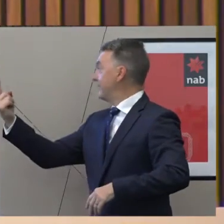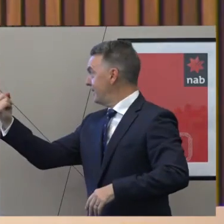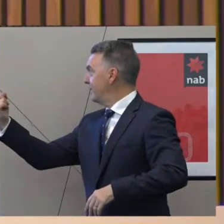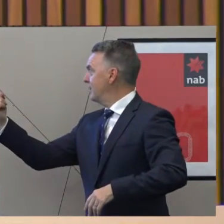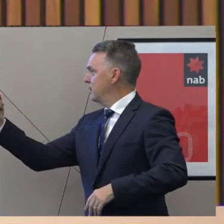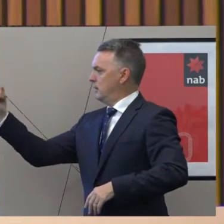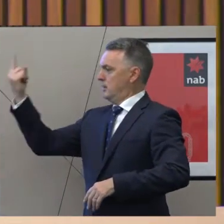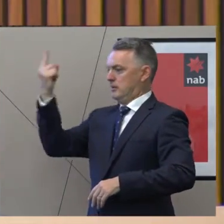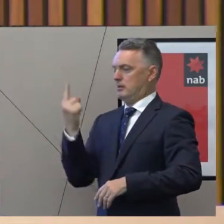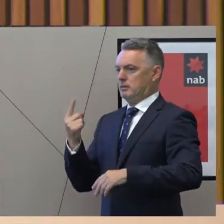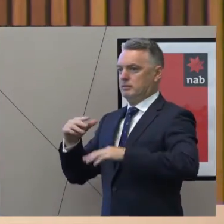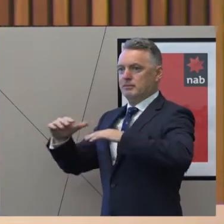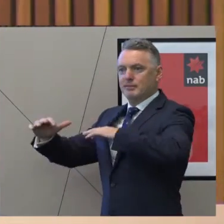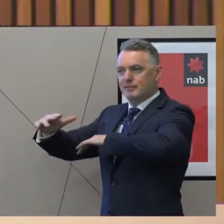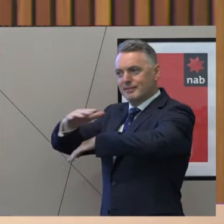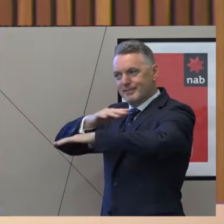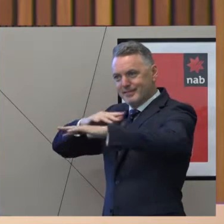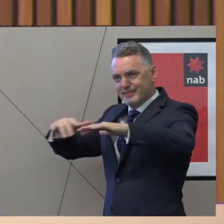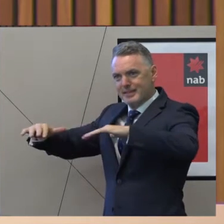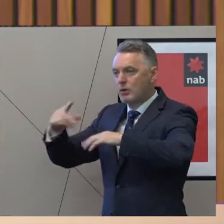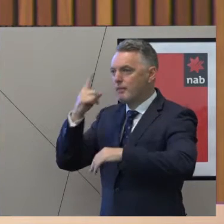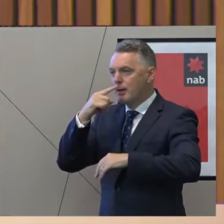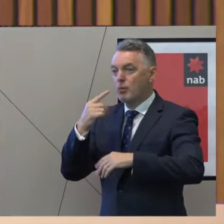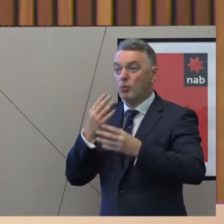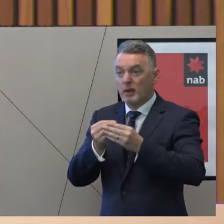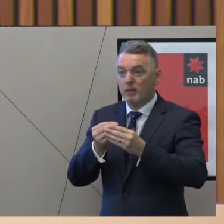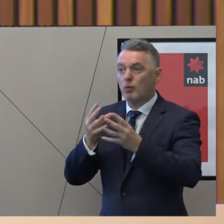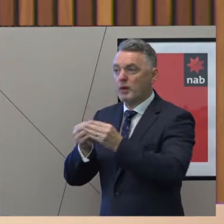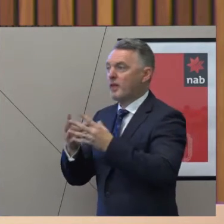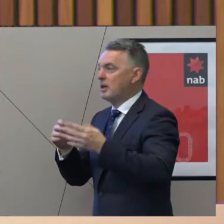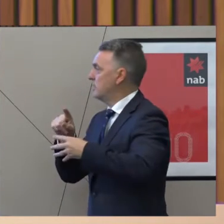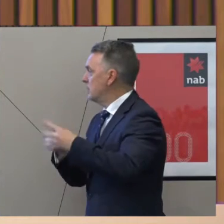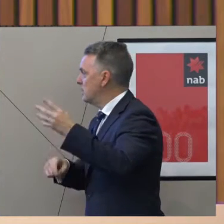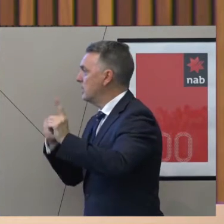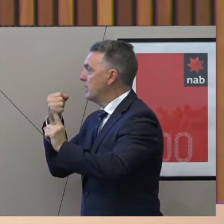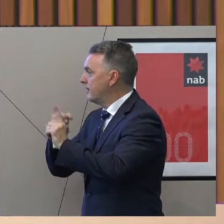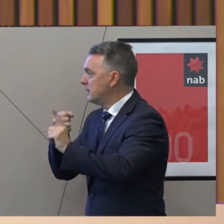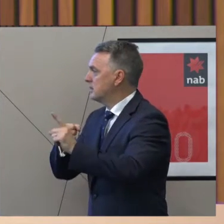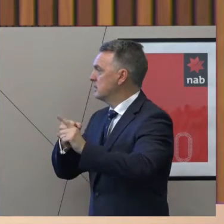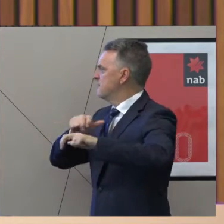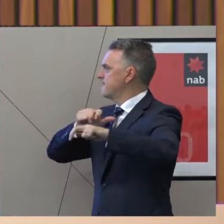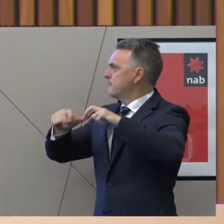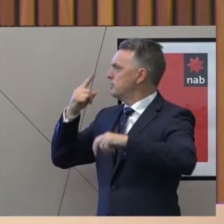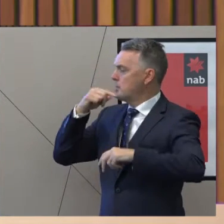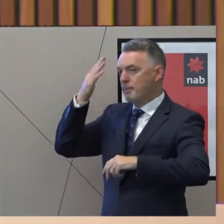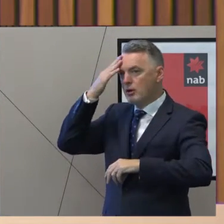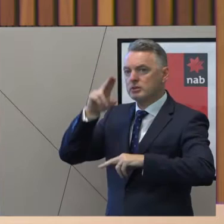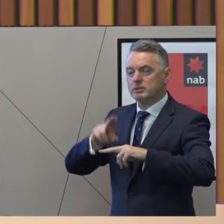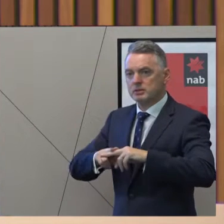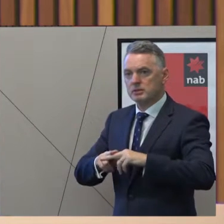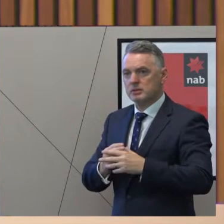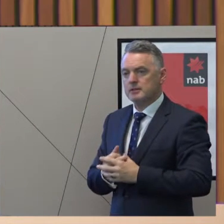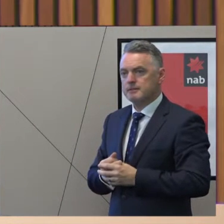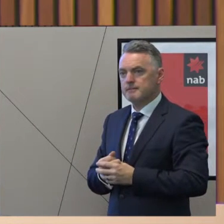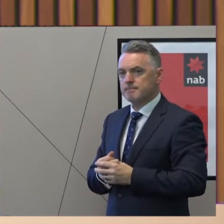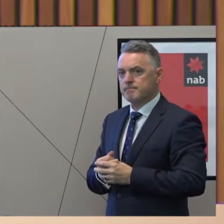as a community. And we have people without disabilities, people with disabilities, advocates, activists, parents.